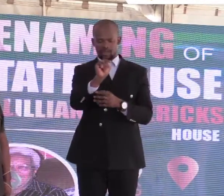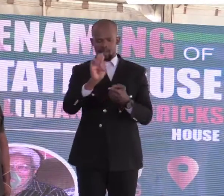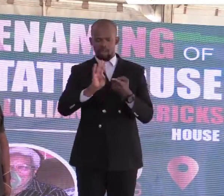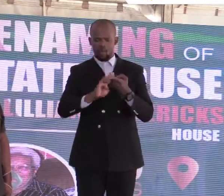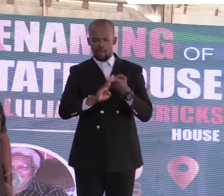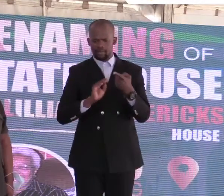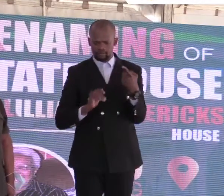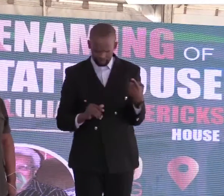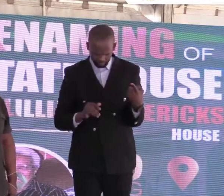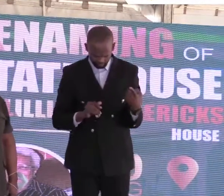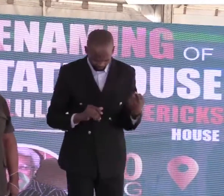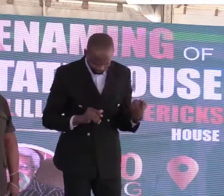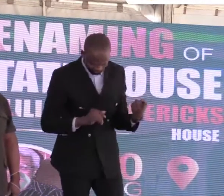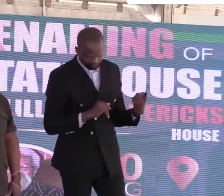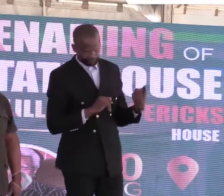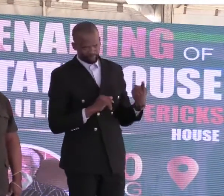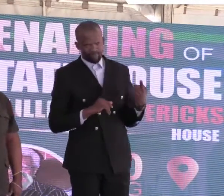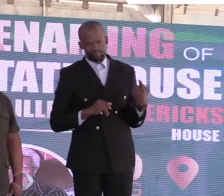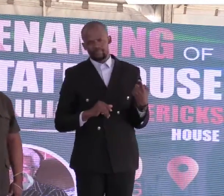One,